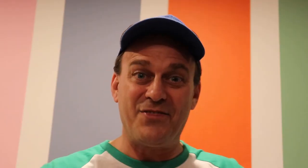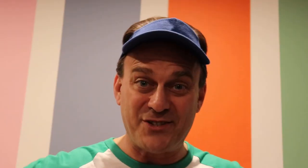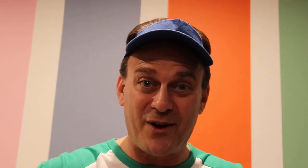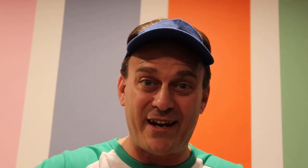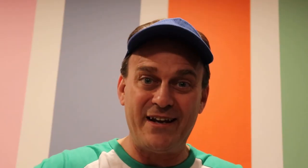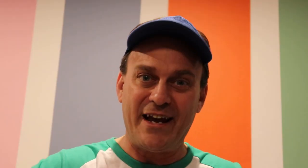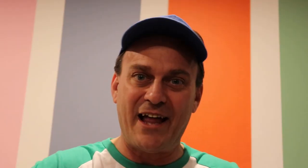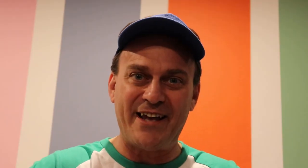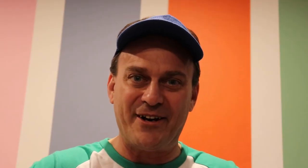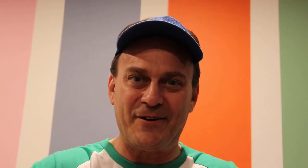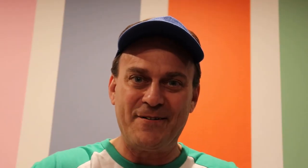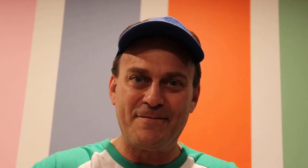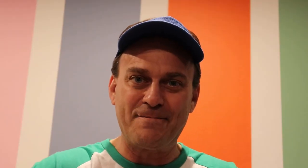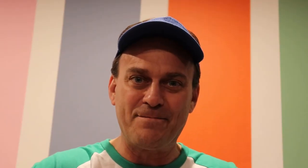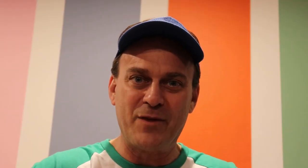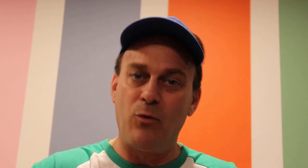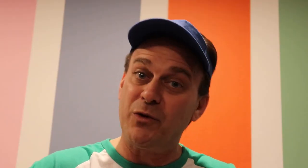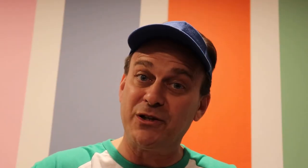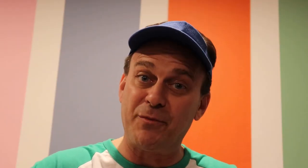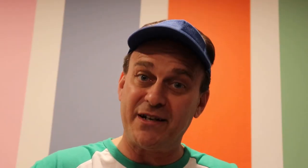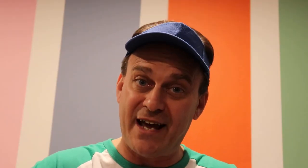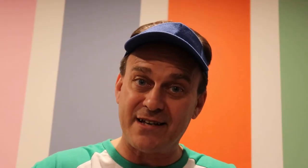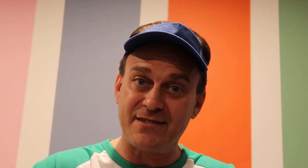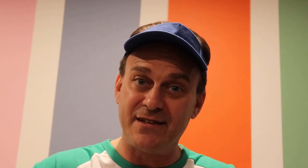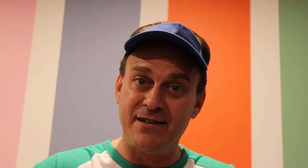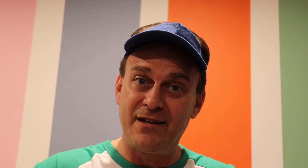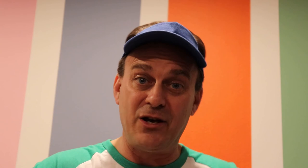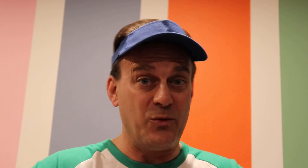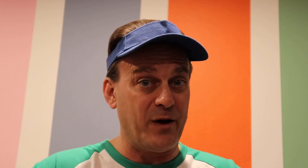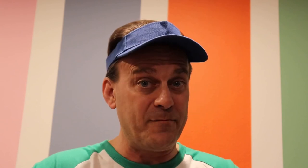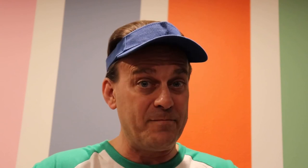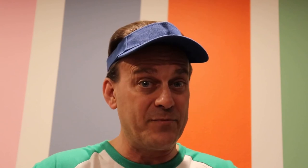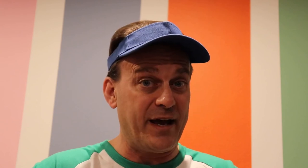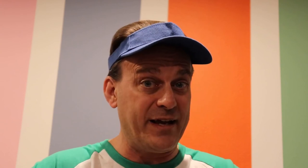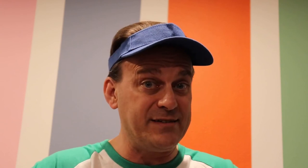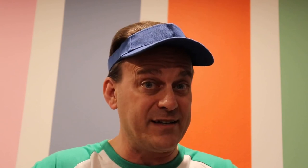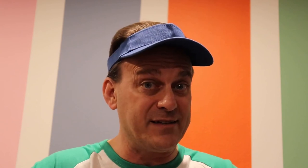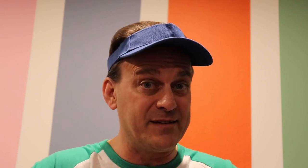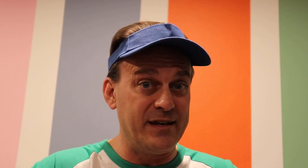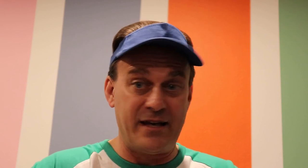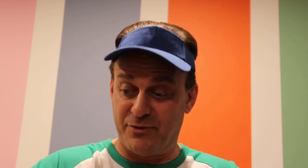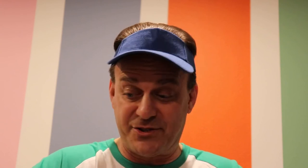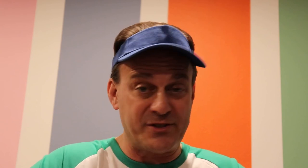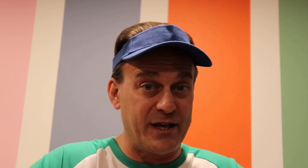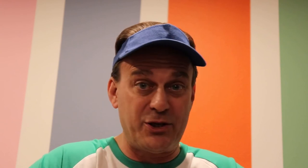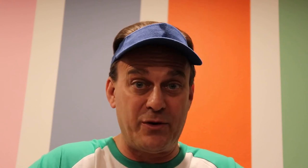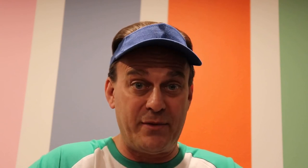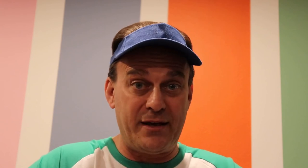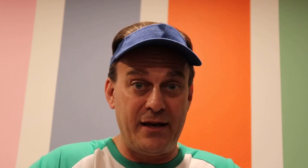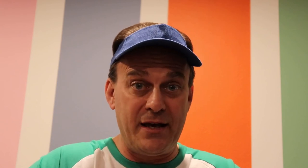That's right, an alligator. What did we learn about next? Well, a hint is, it was just like you and me,